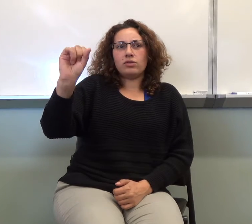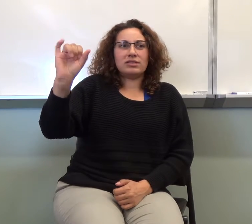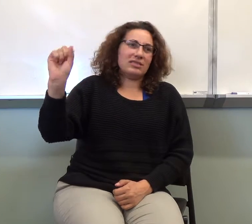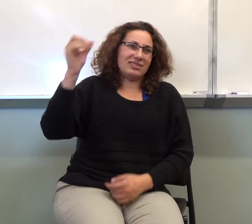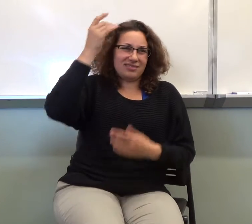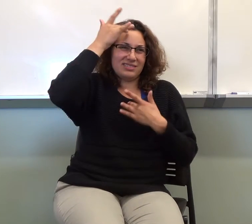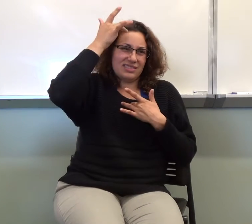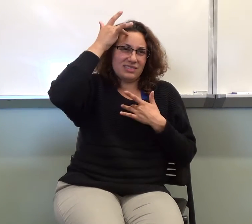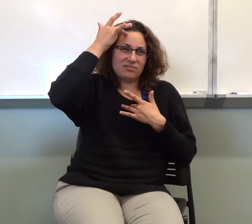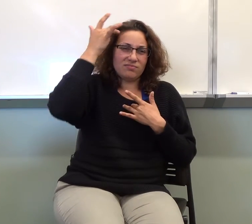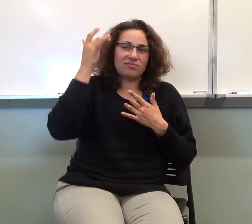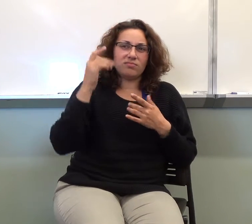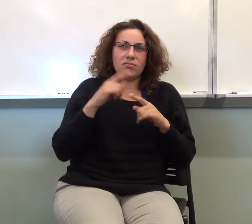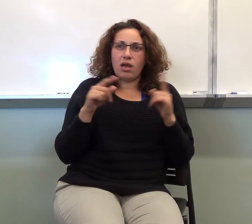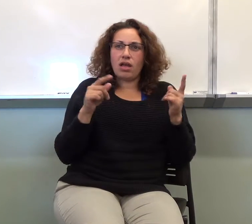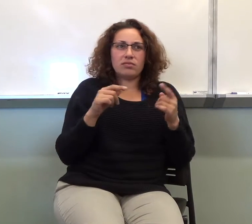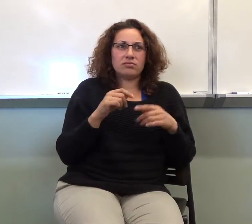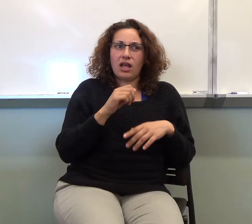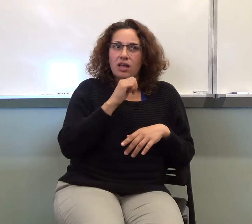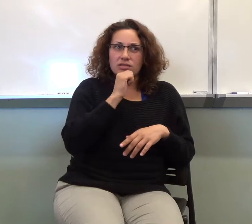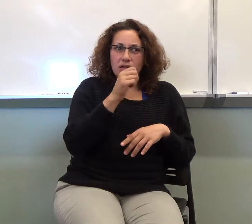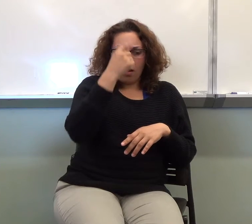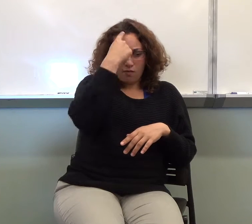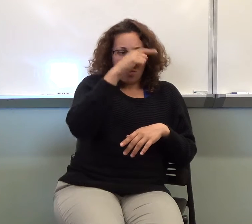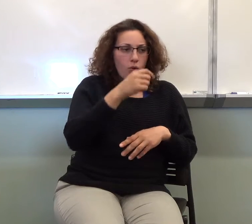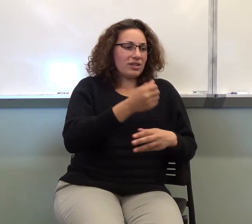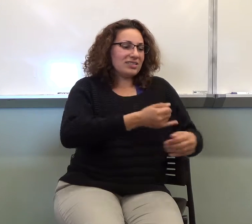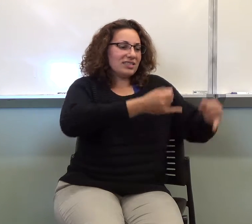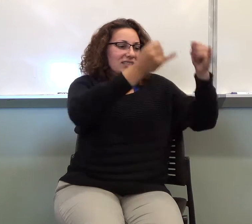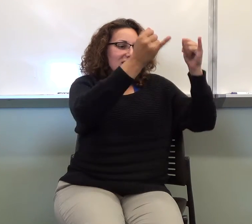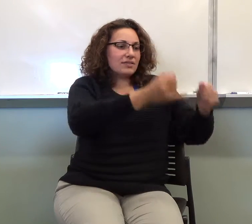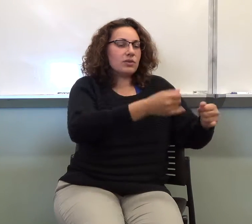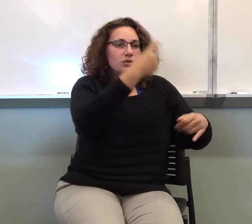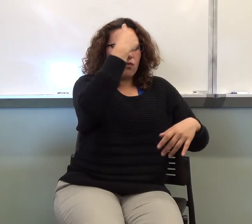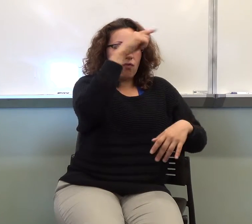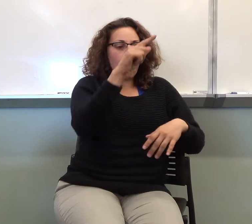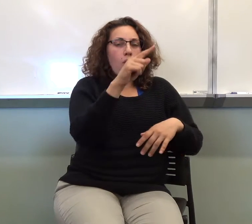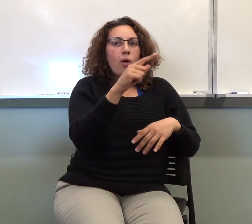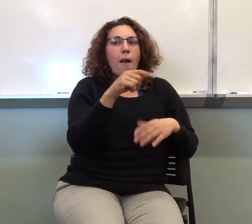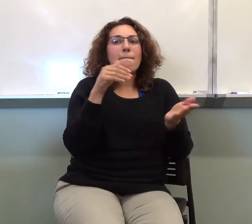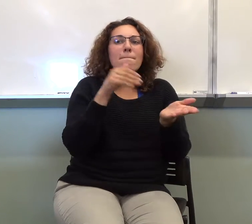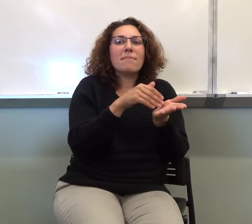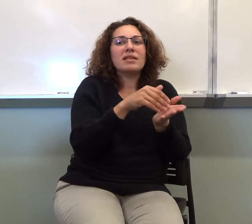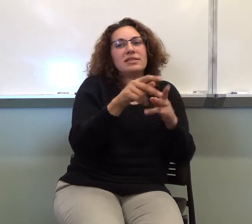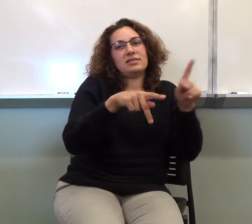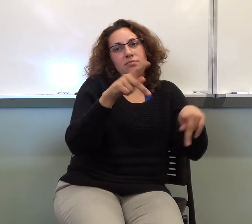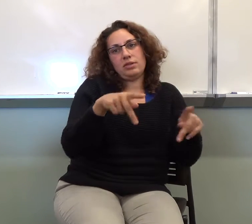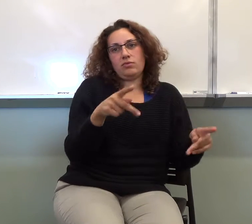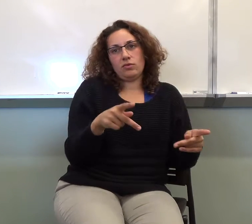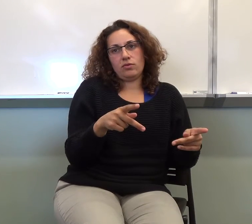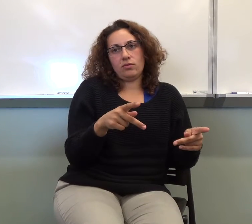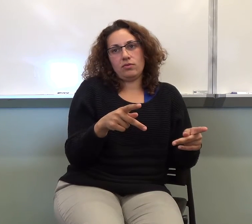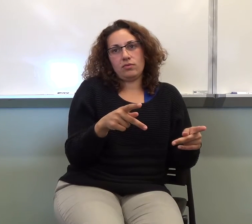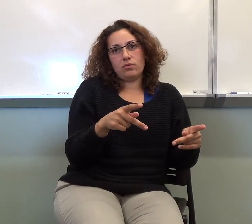It doesn't apply to an individual. It only applies to millions of individuals.